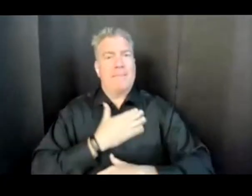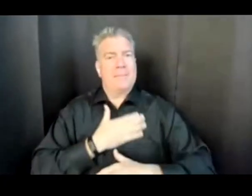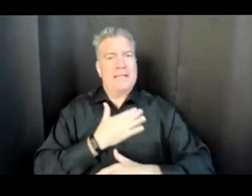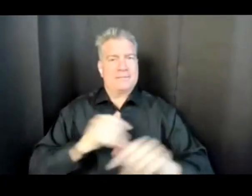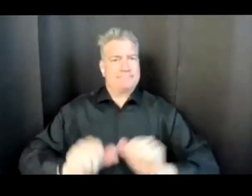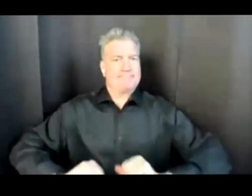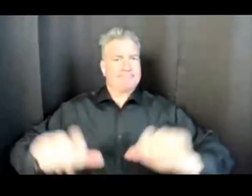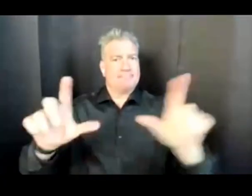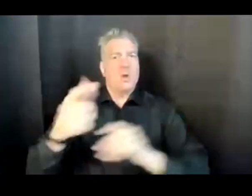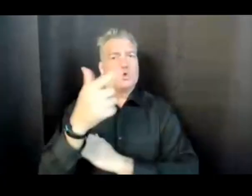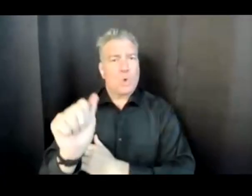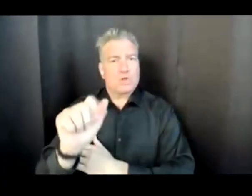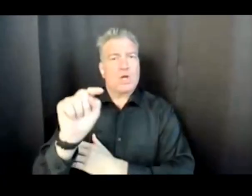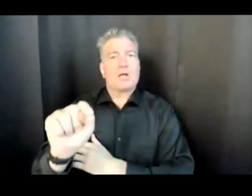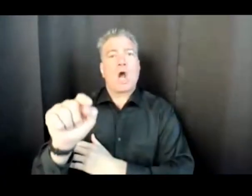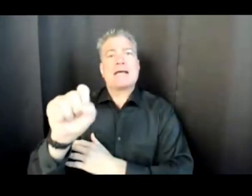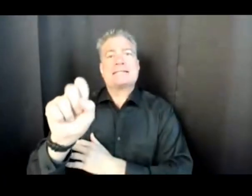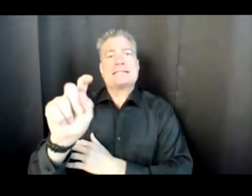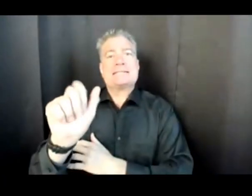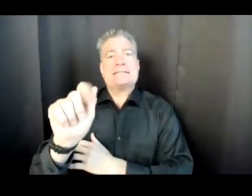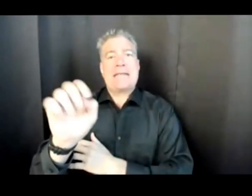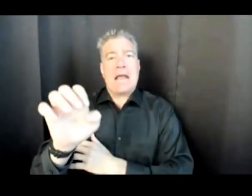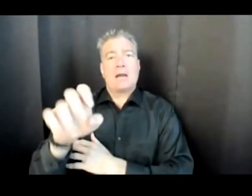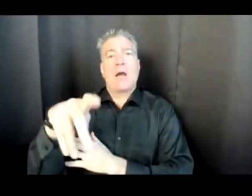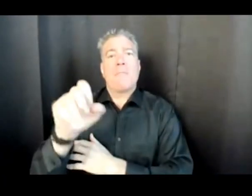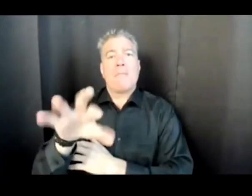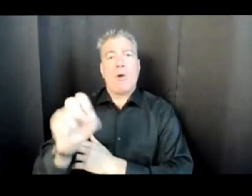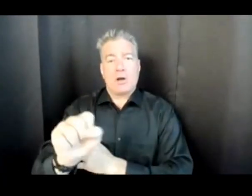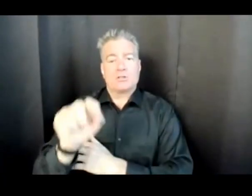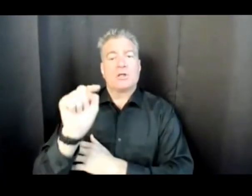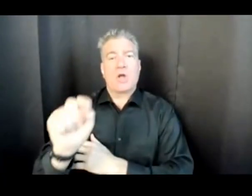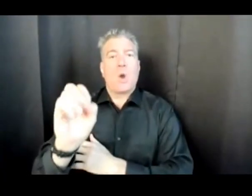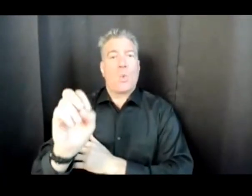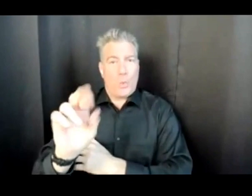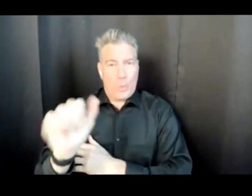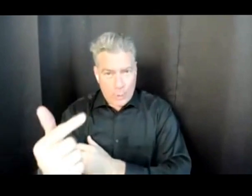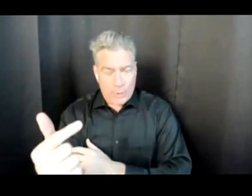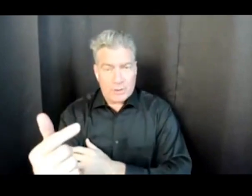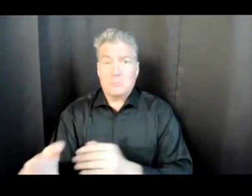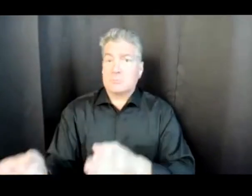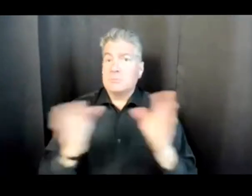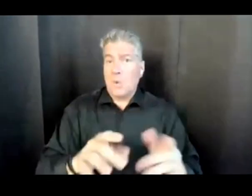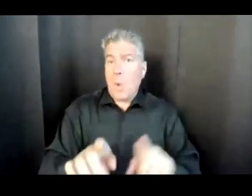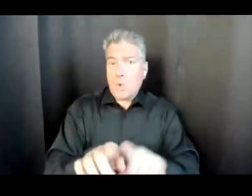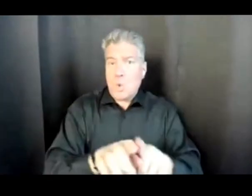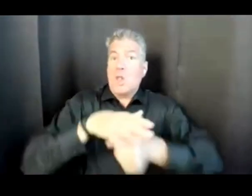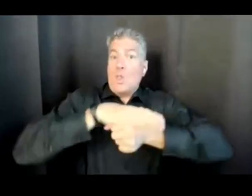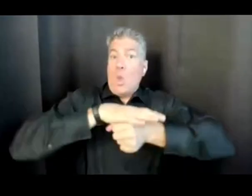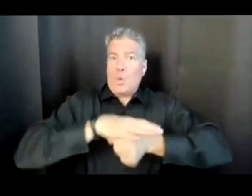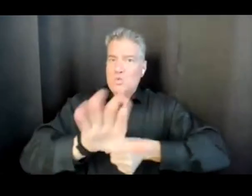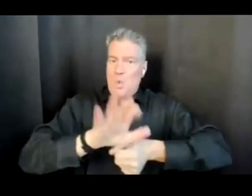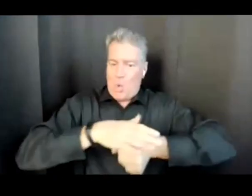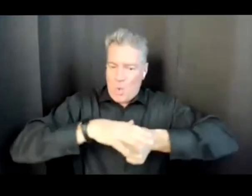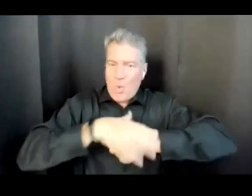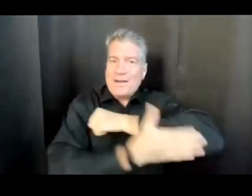georgiastateparks.org/alerts. You can also reach out to your local EMA for a list of warming stations, or if you need additional